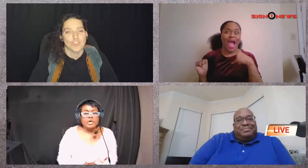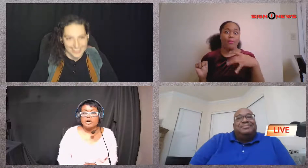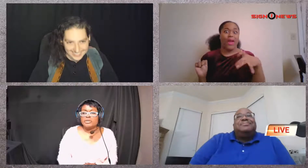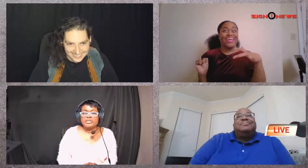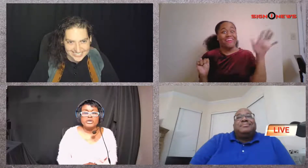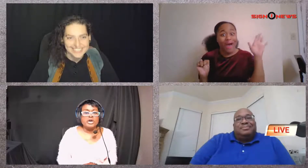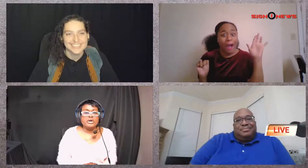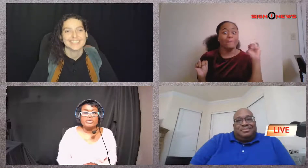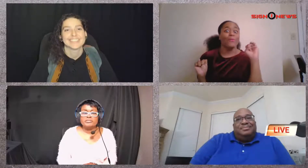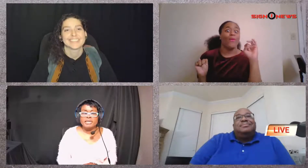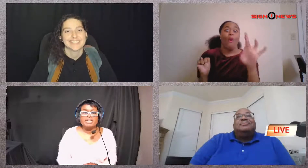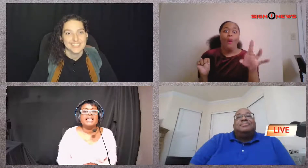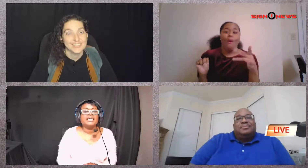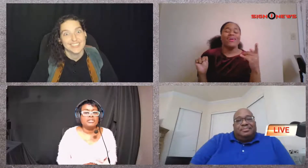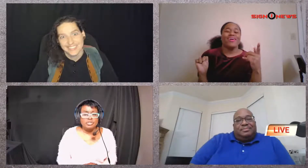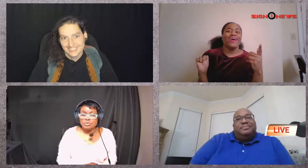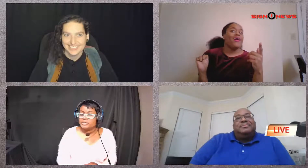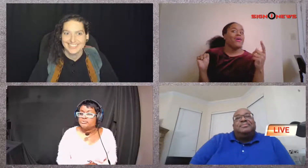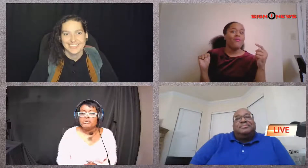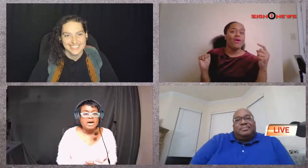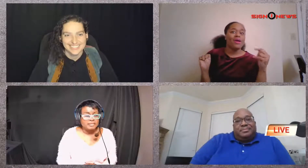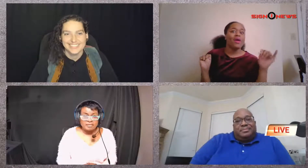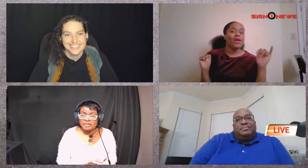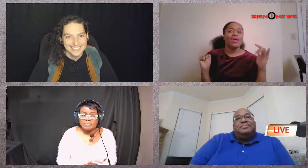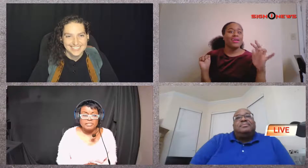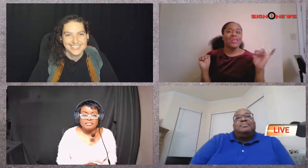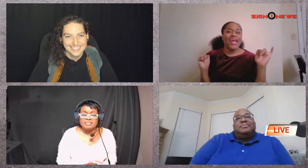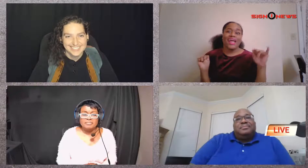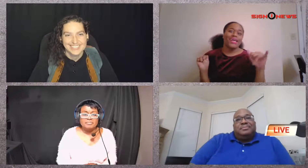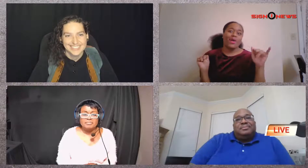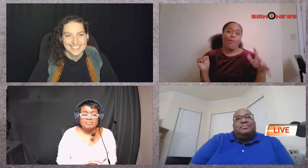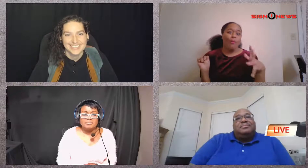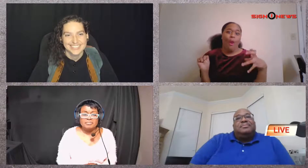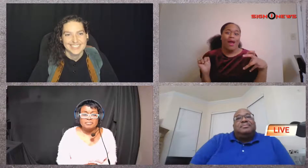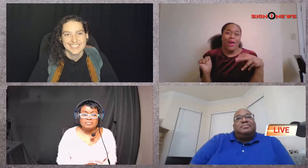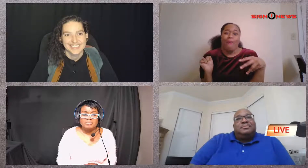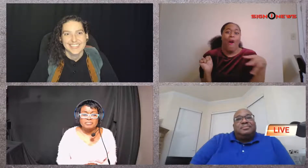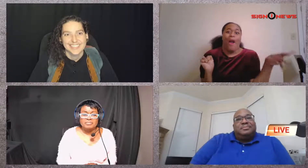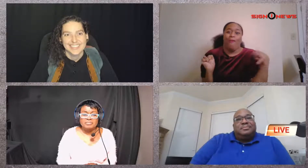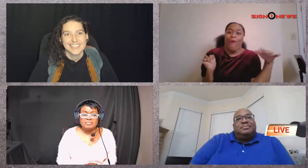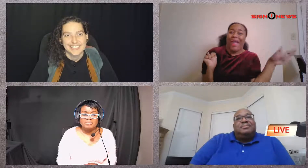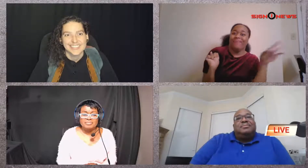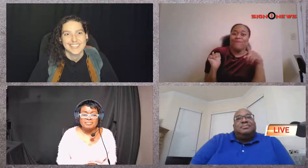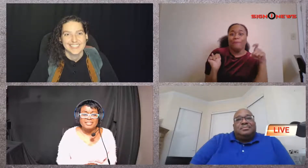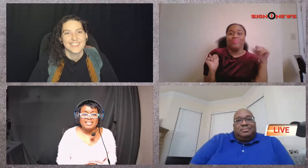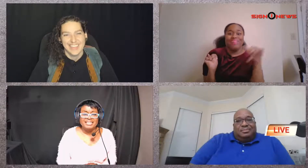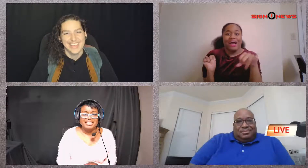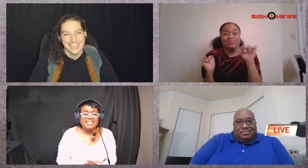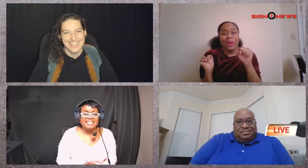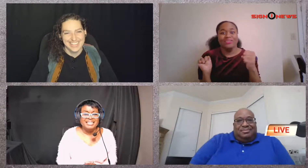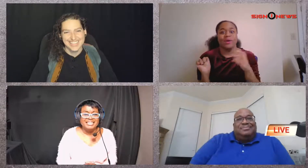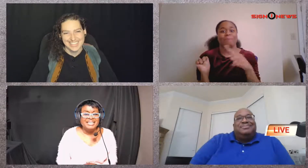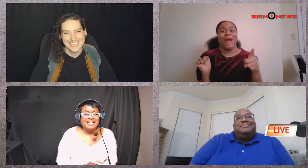my family always encouraged me that I can do it. Do not give up. I